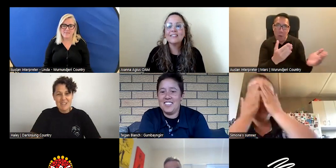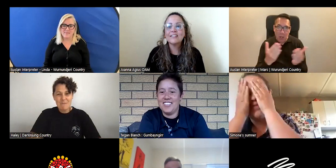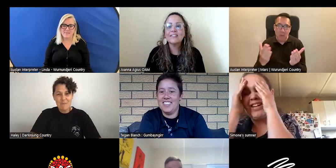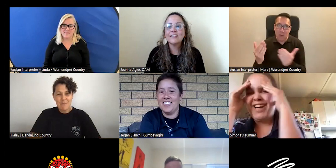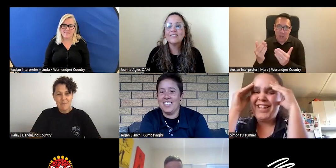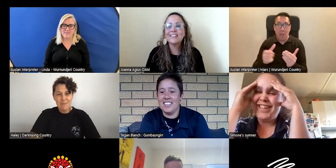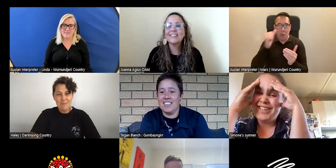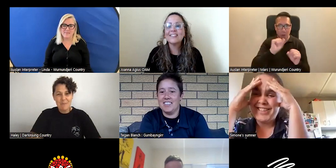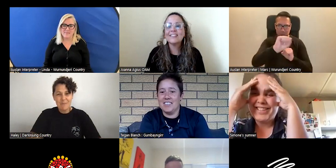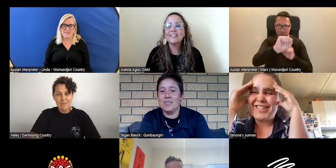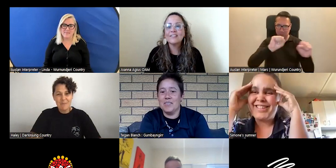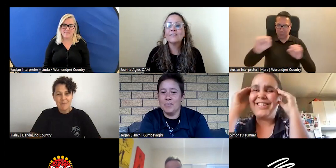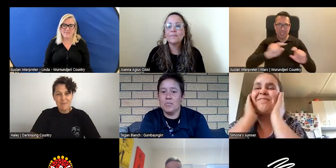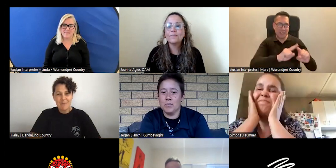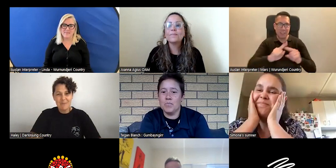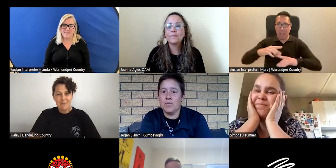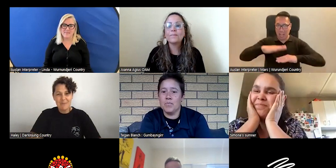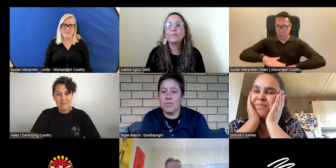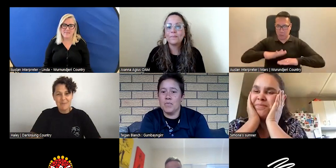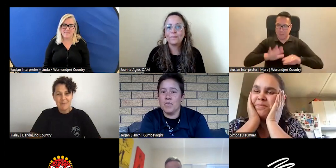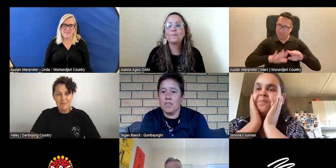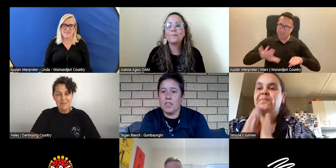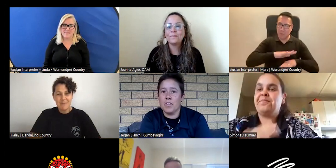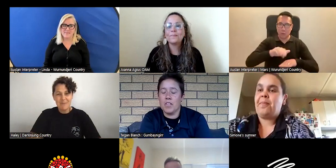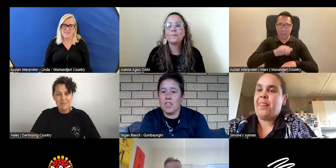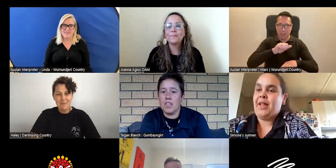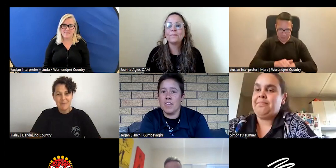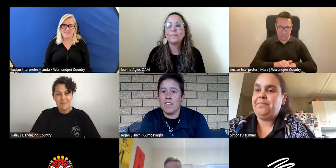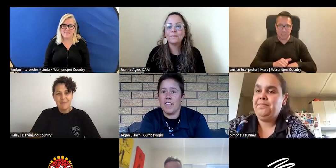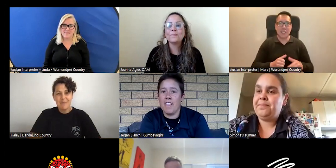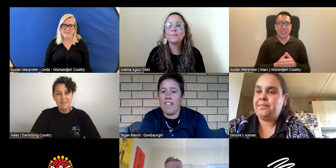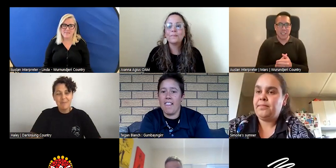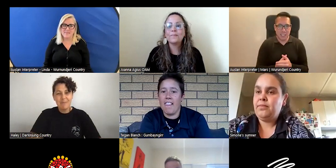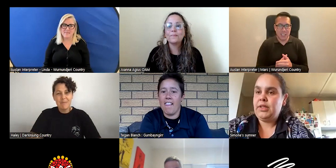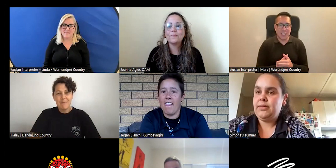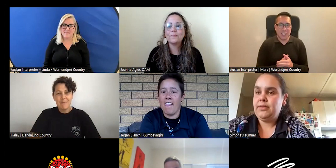were on a different country. So I'm Dale Agius.